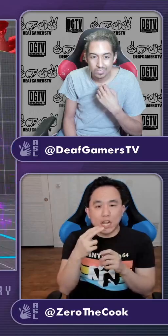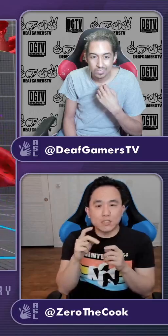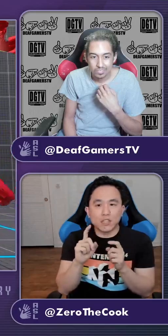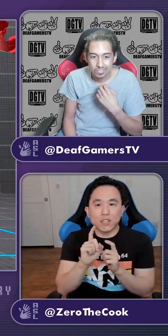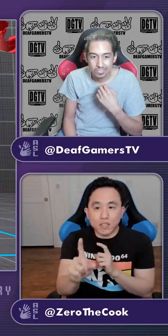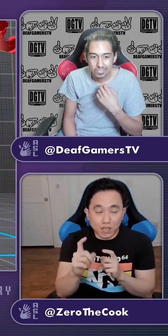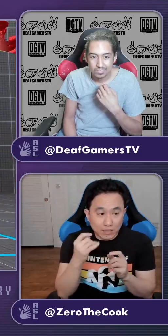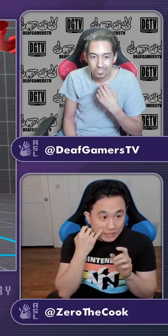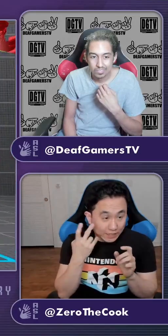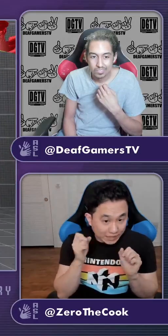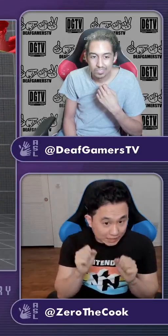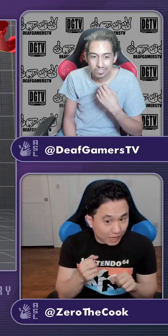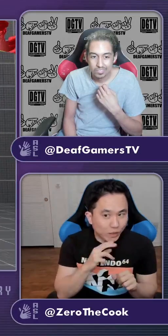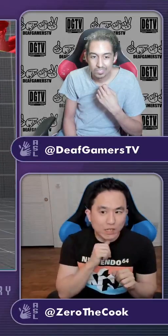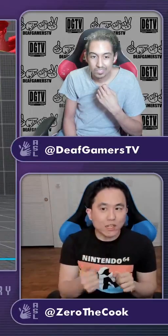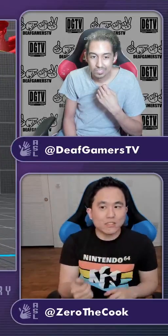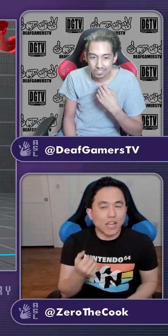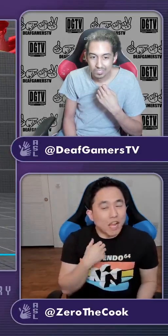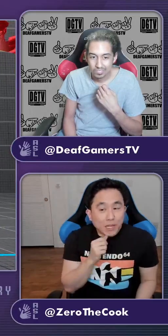knows when the dash is coming